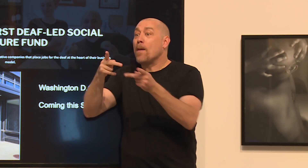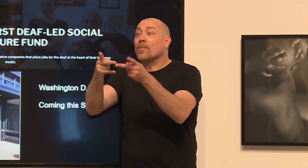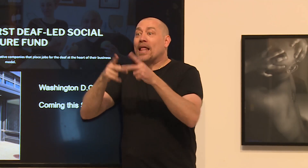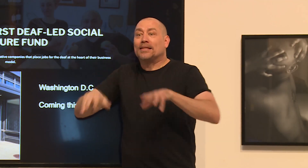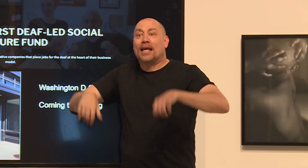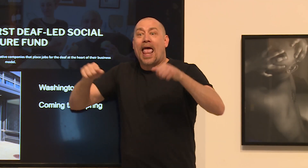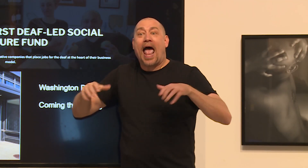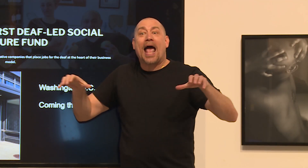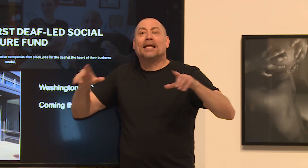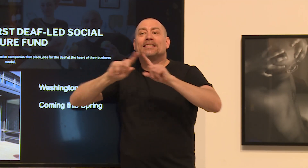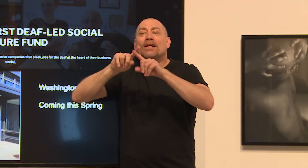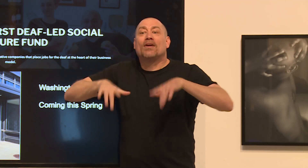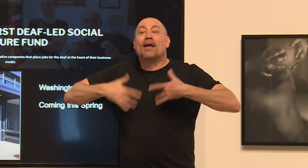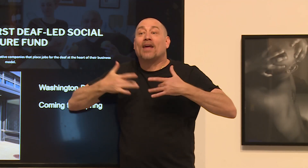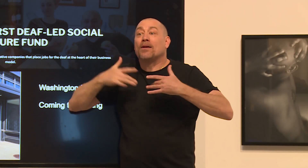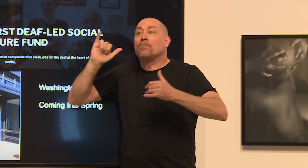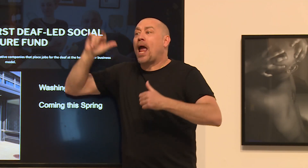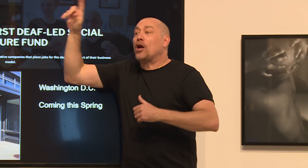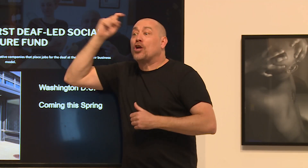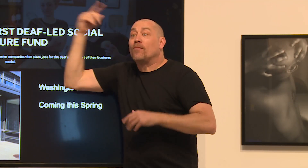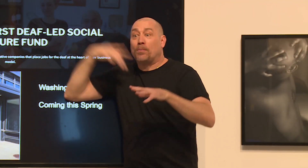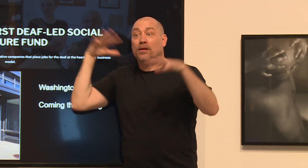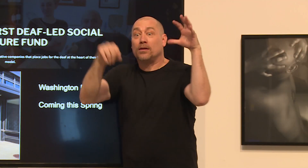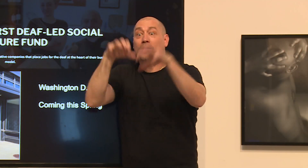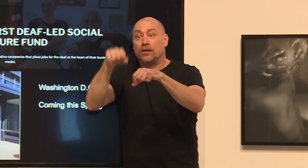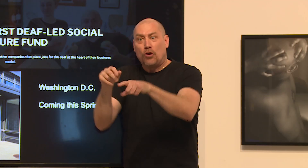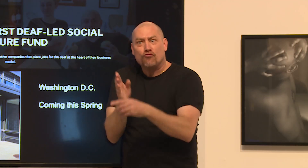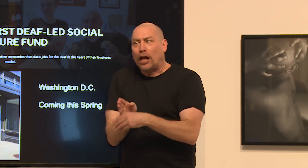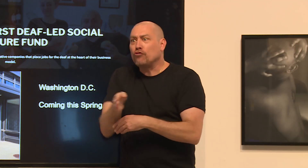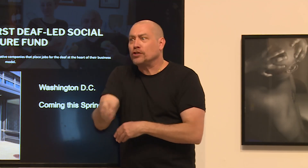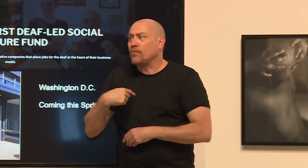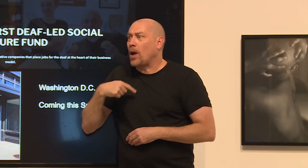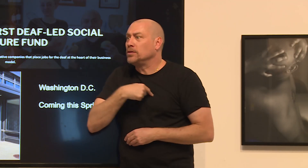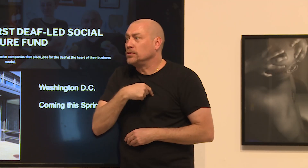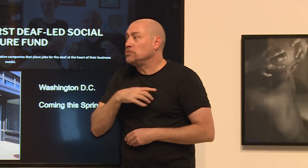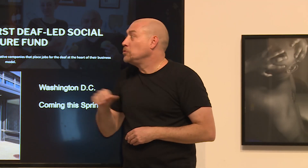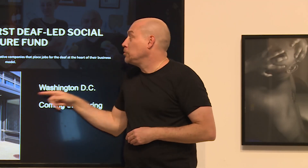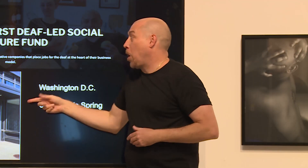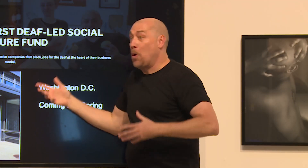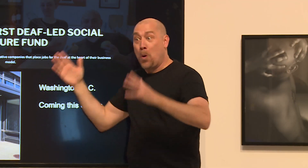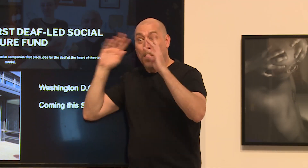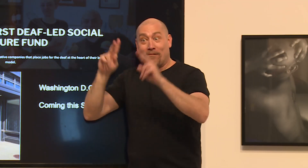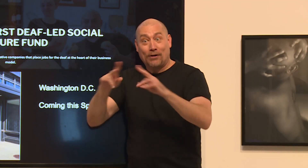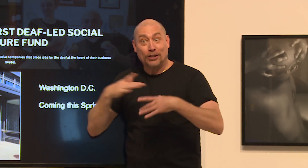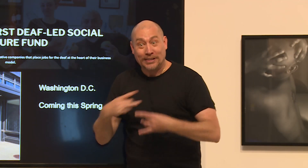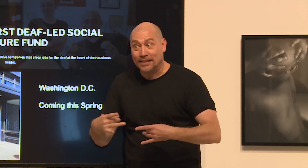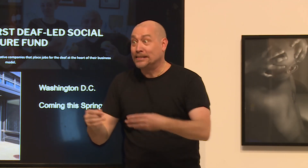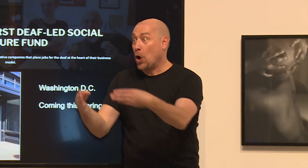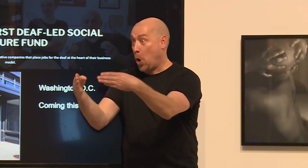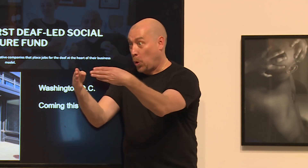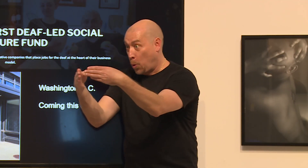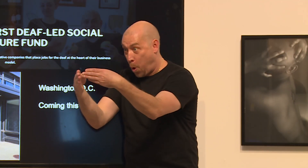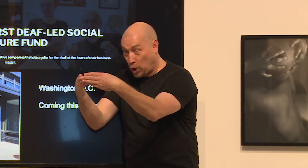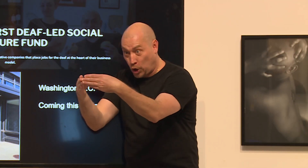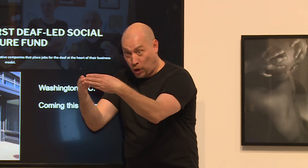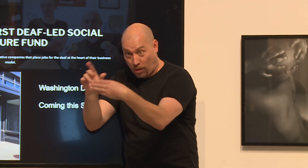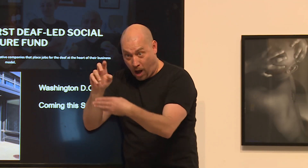Across the street, there is a venue where they host a lot of events. So it'll be really interesting. We have a corner